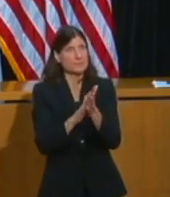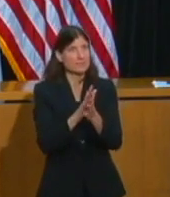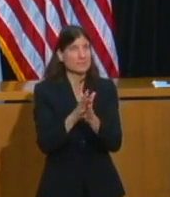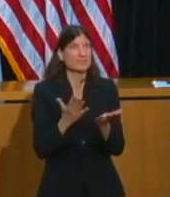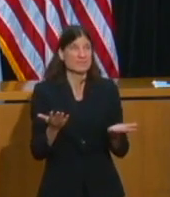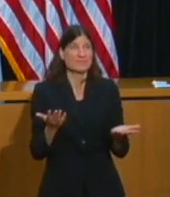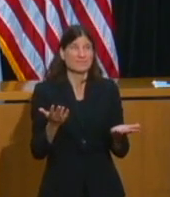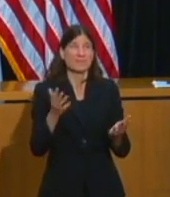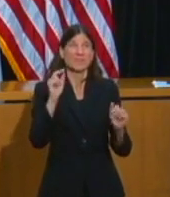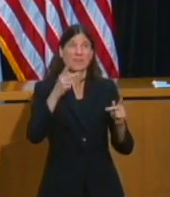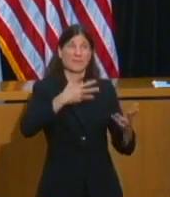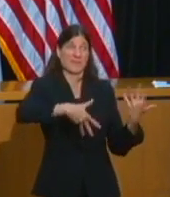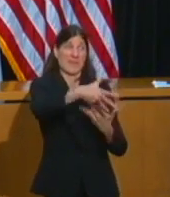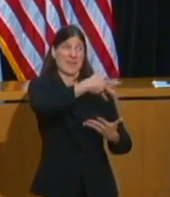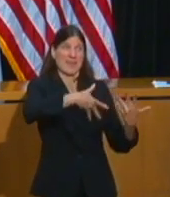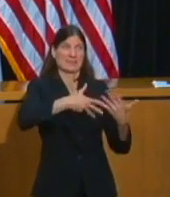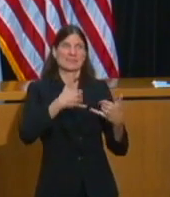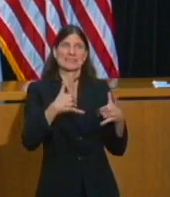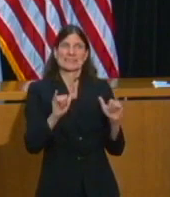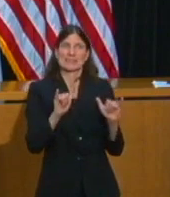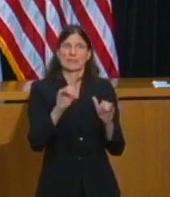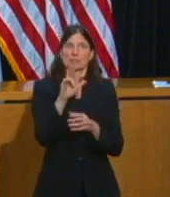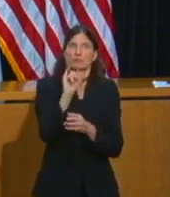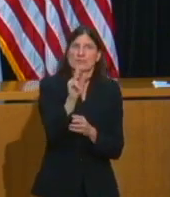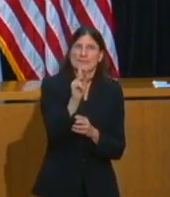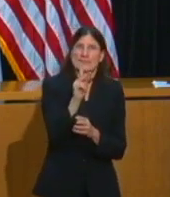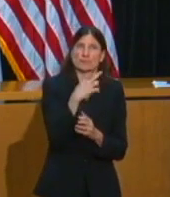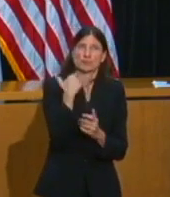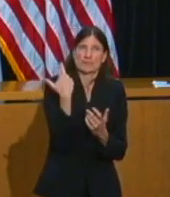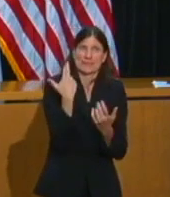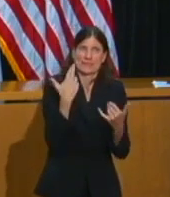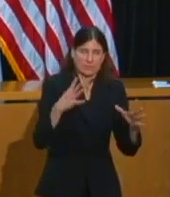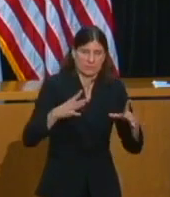and wildly contagious virus,